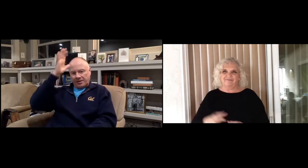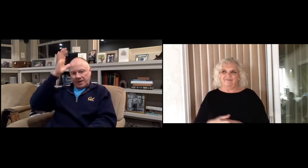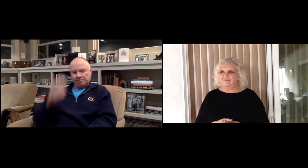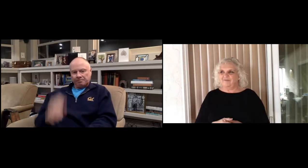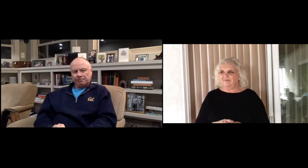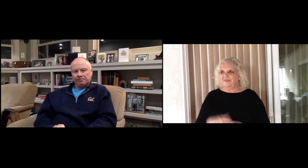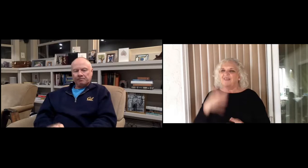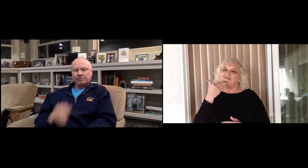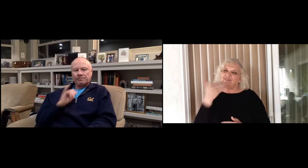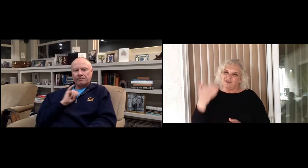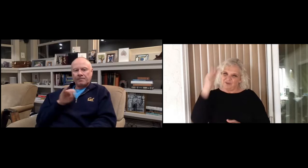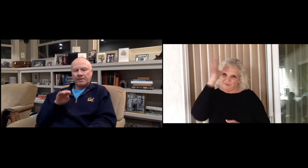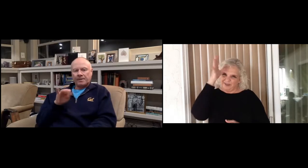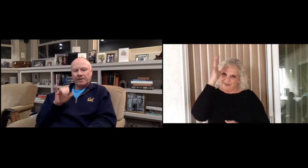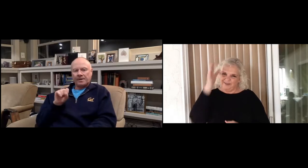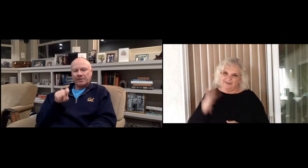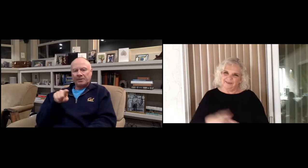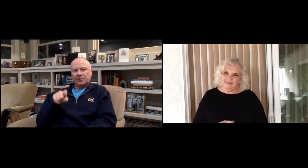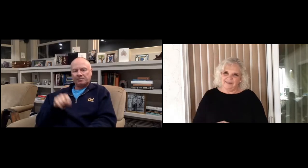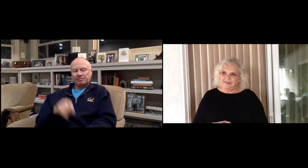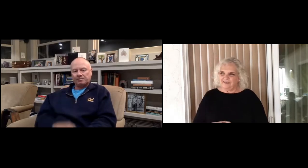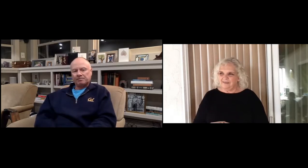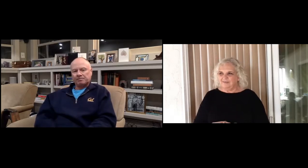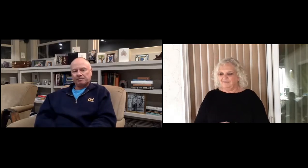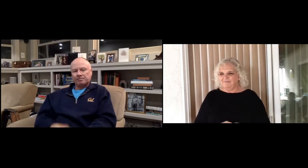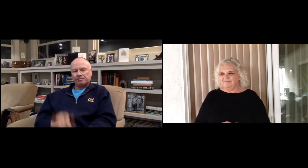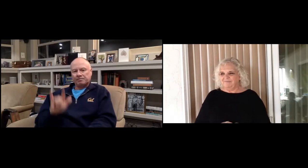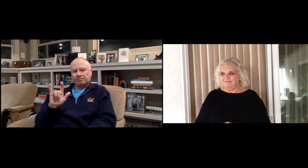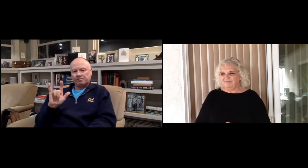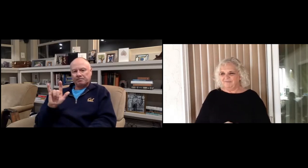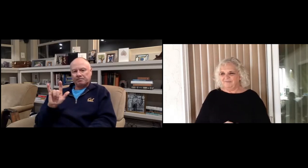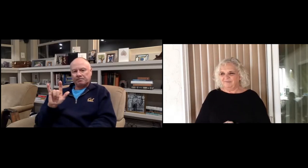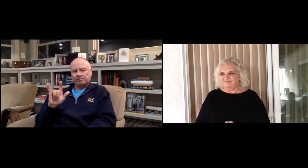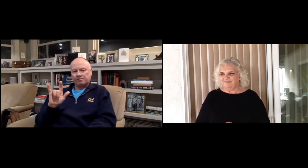Thank you, Dad. I miss you.